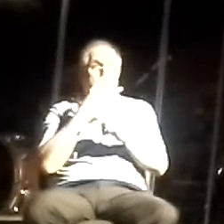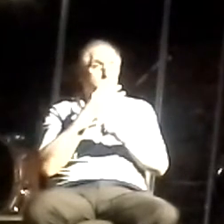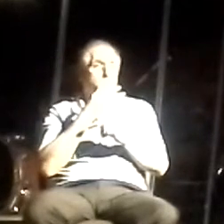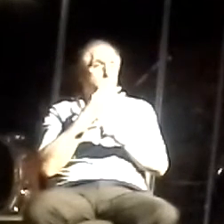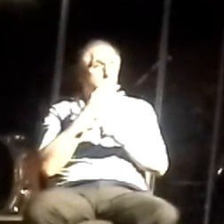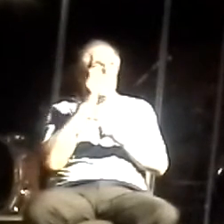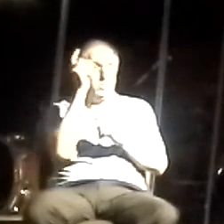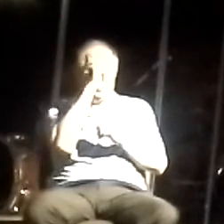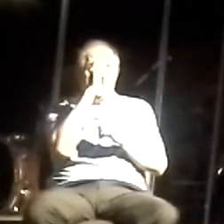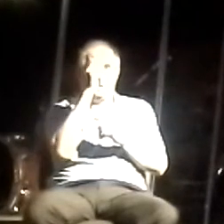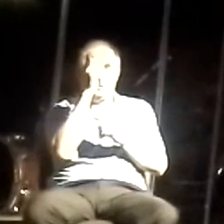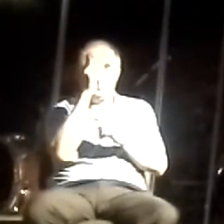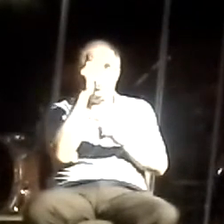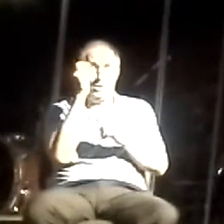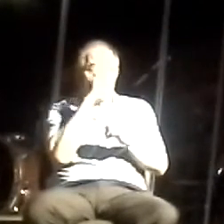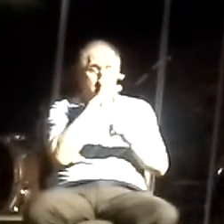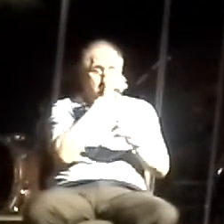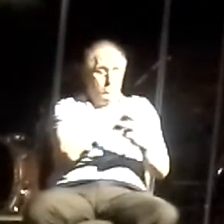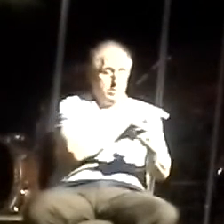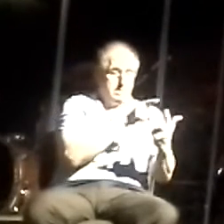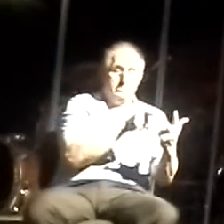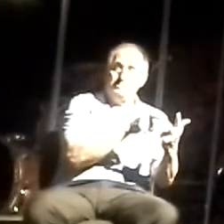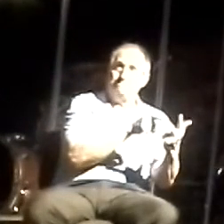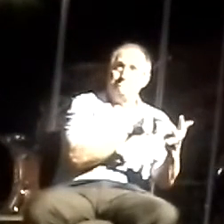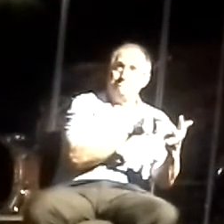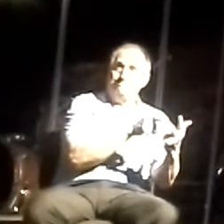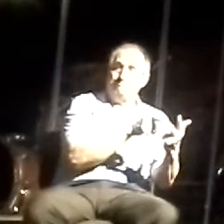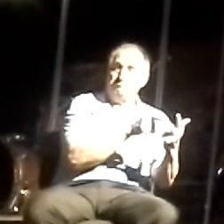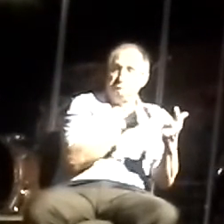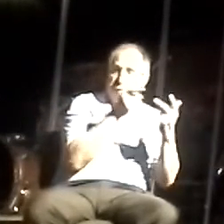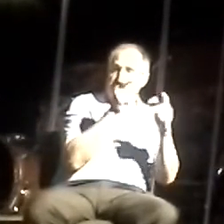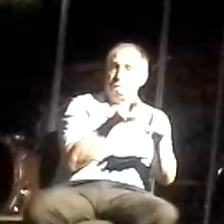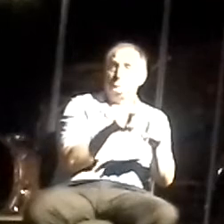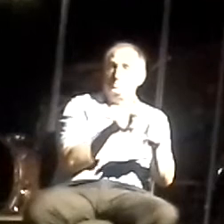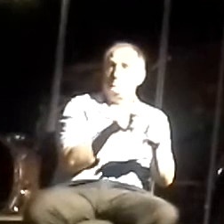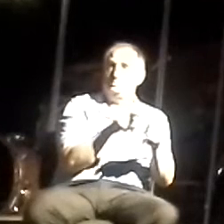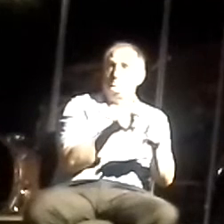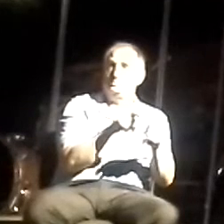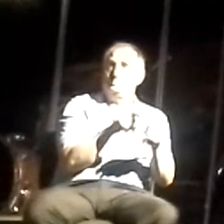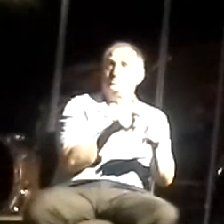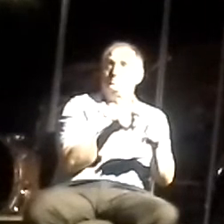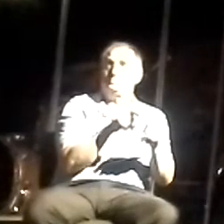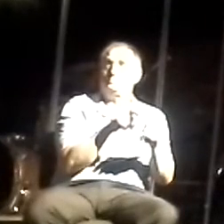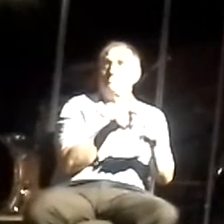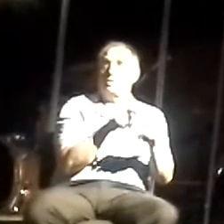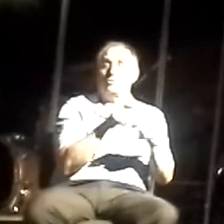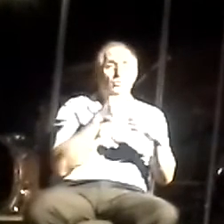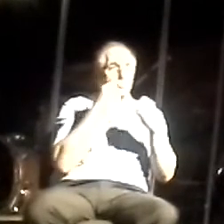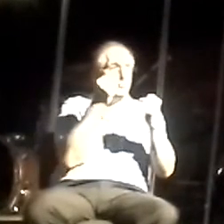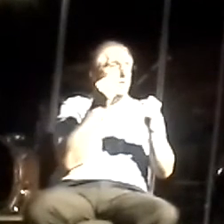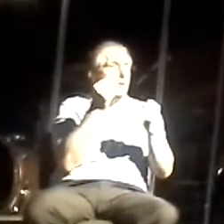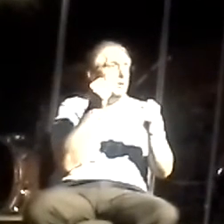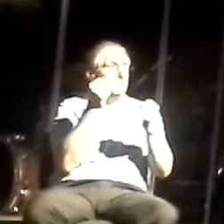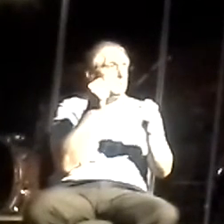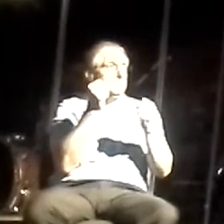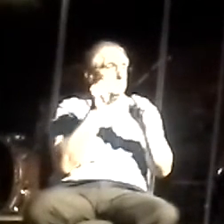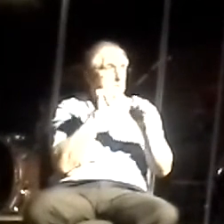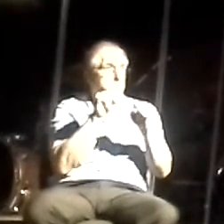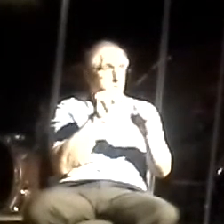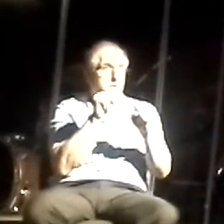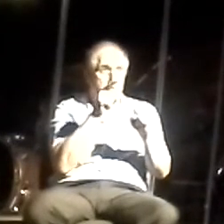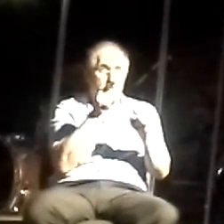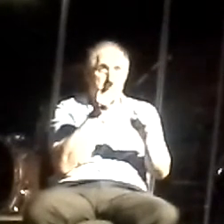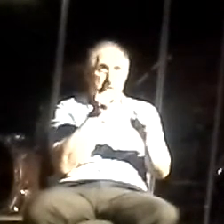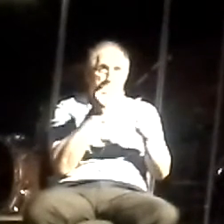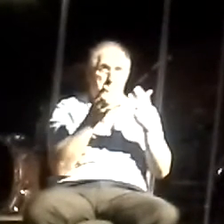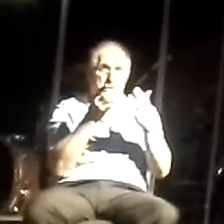from wisdom, we run towards something else. Can I get an amen in the room today? So there's a strong chance, I'm going to tell you this up front, that